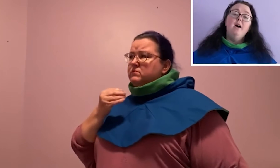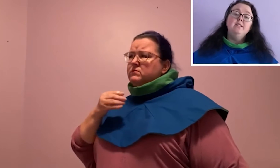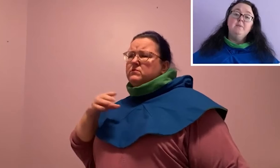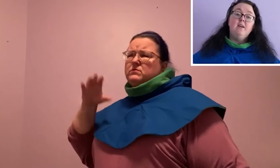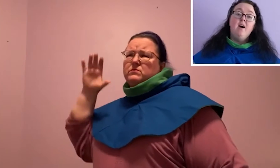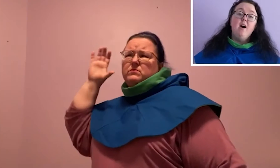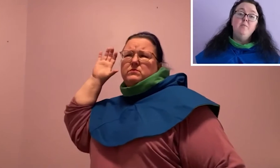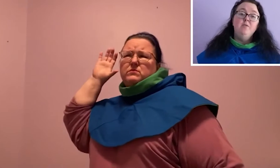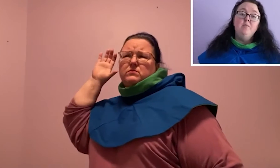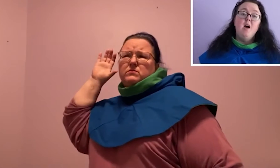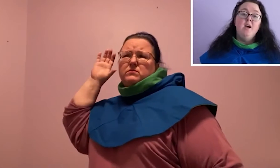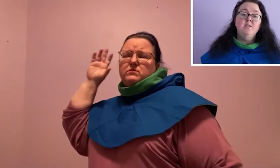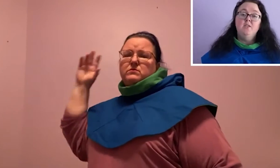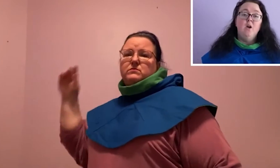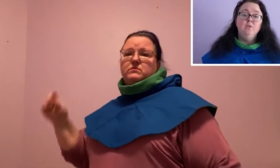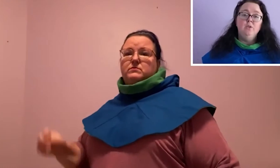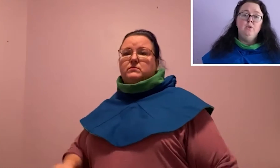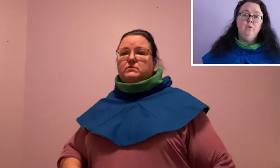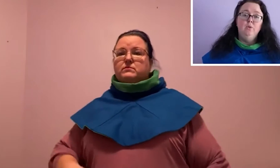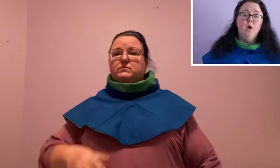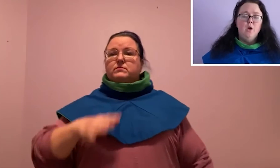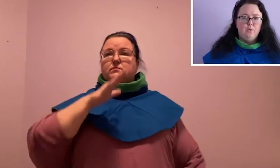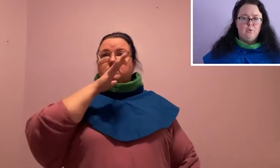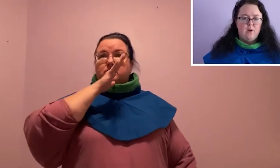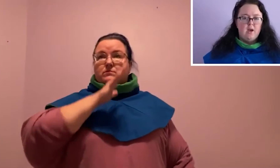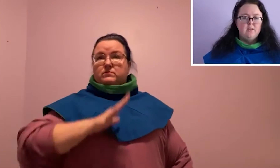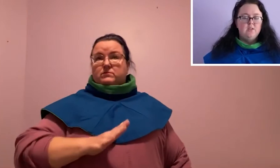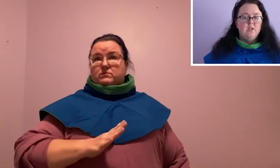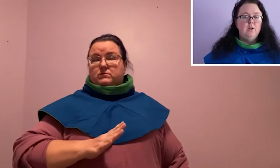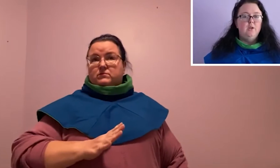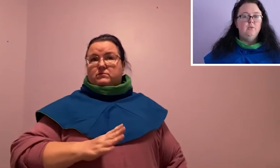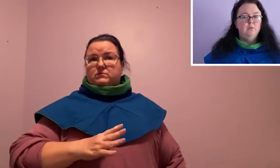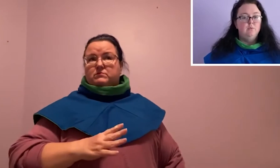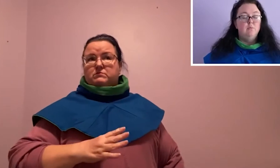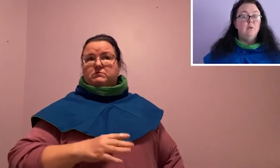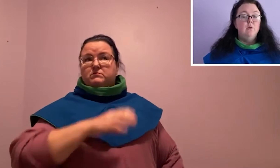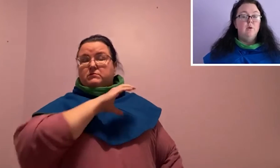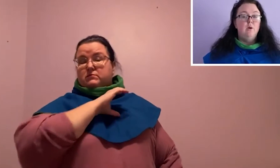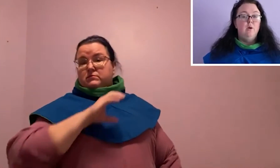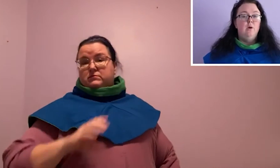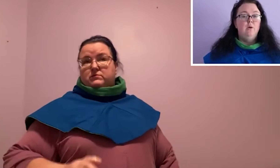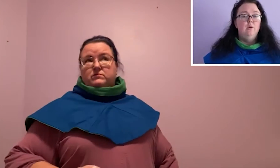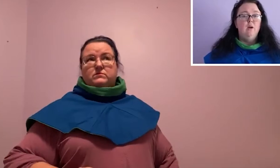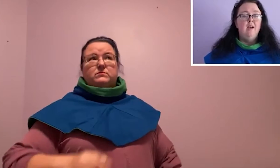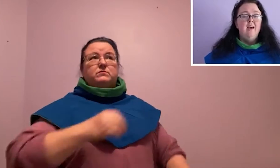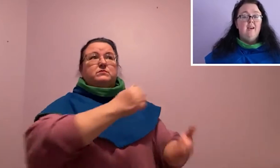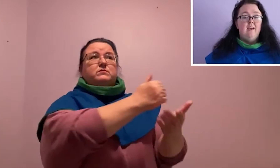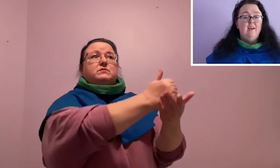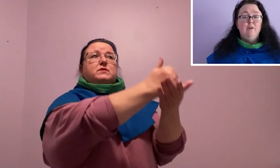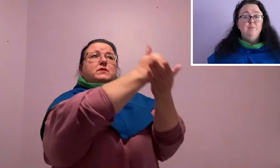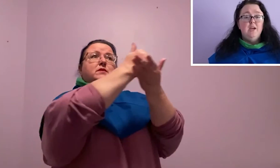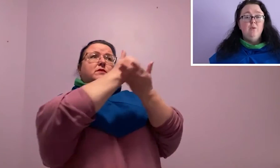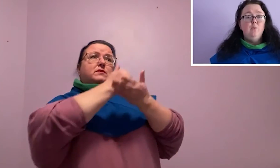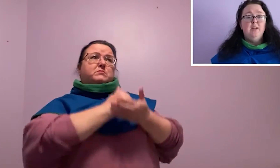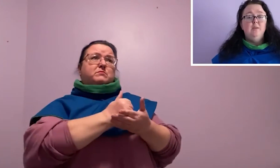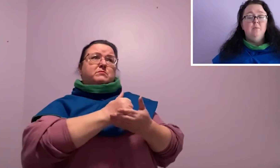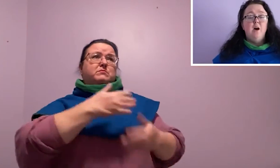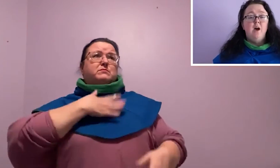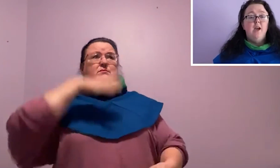What's become of my son Hugh? Cried the tearful mother. Help me, what am I